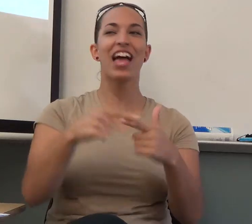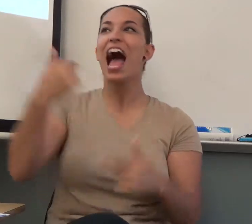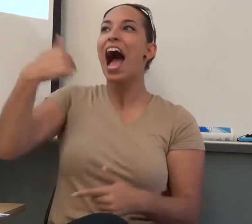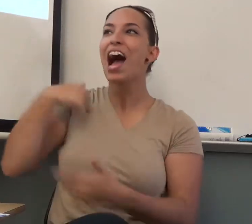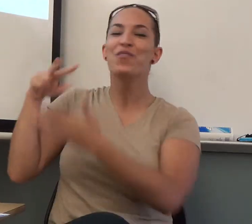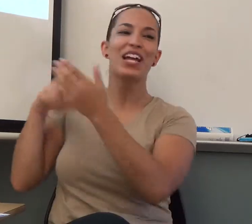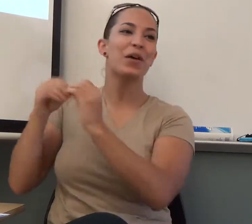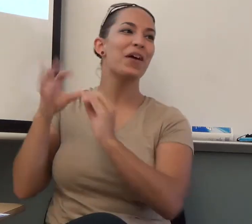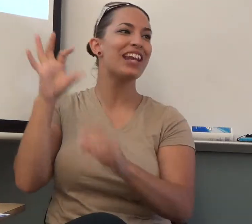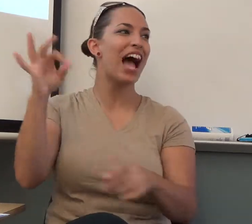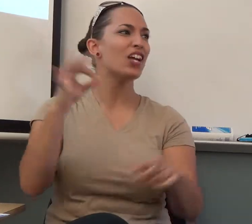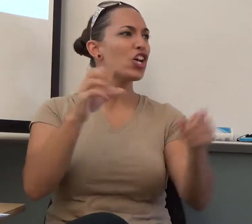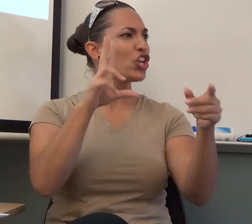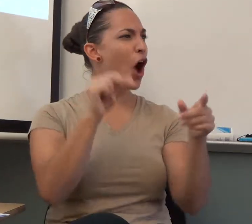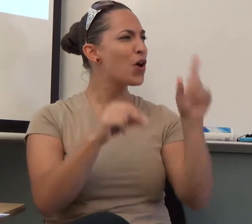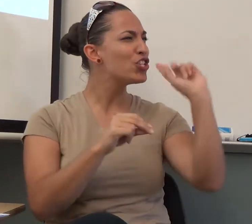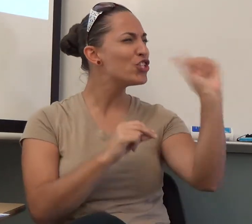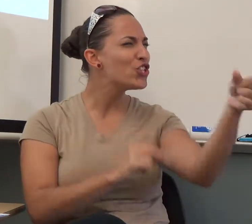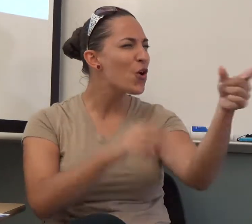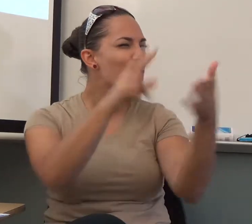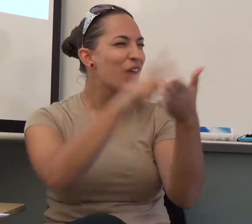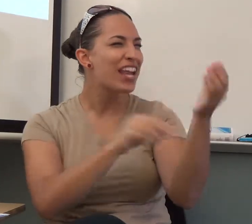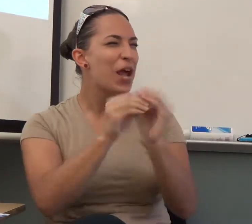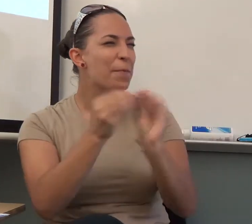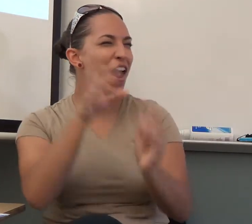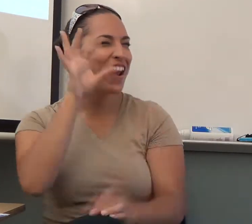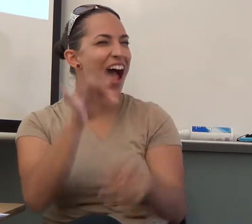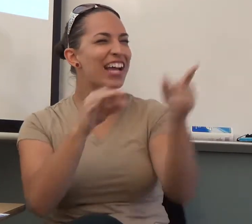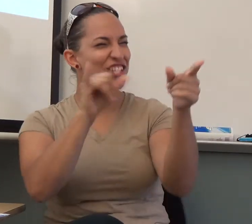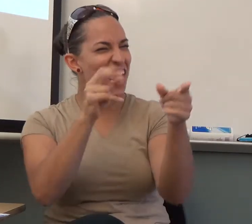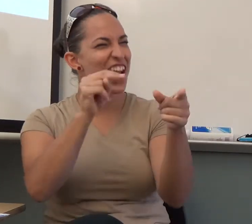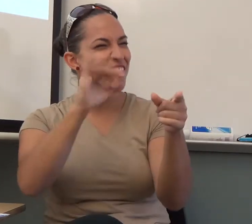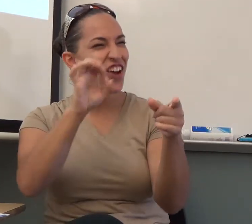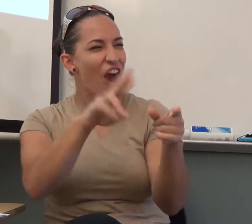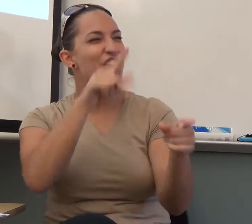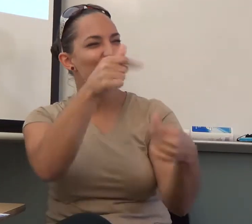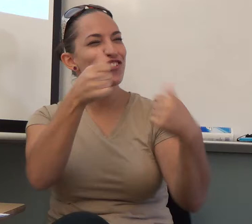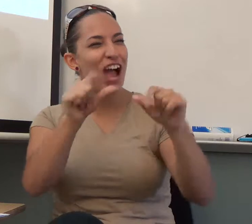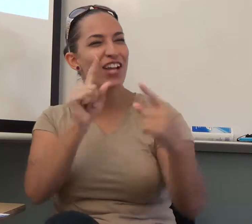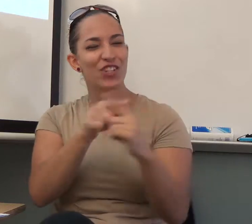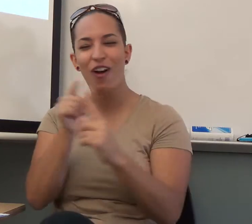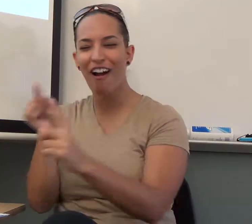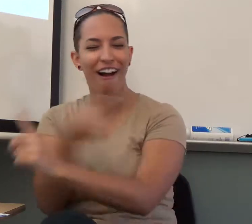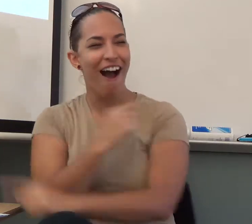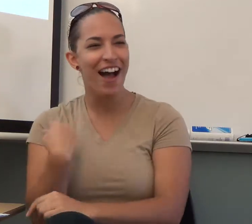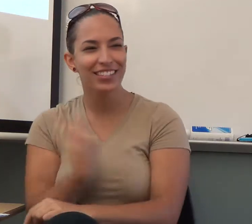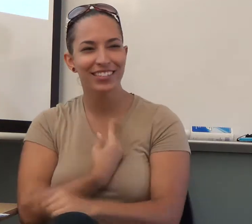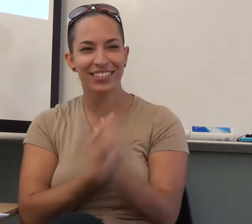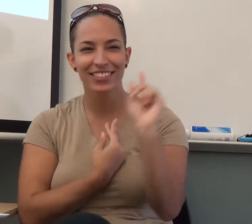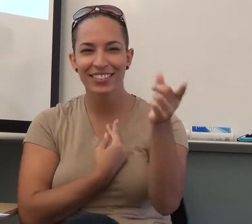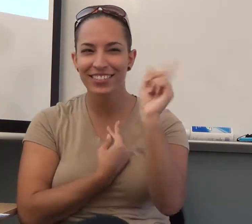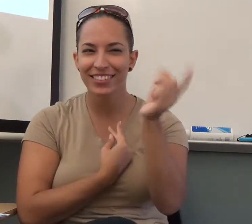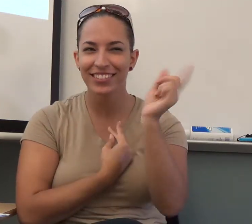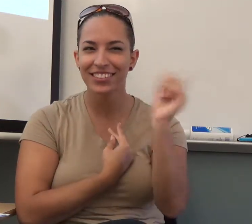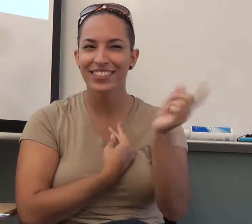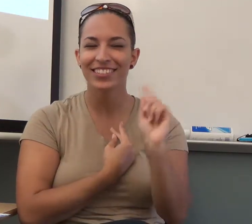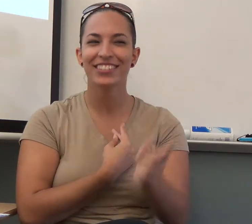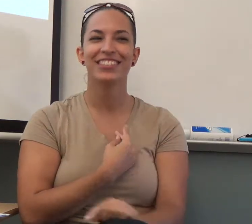No, you read number 9. Jennifer, you're trying to throw us off the trail here. Hurry up, two times, hurry up. All right, Sandra,